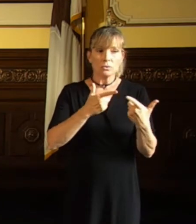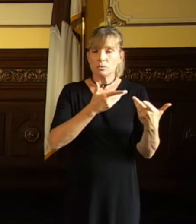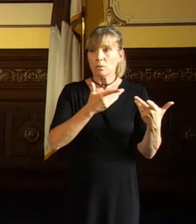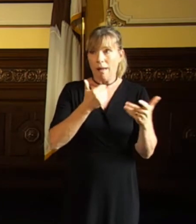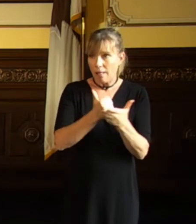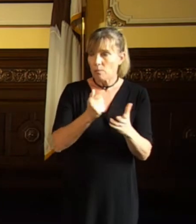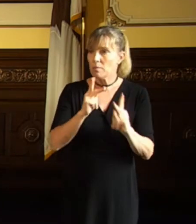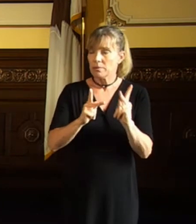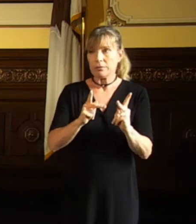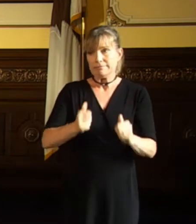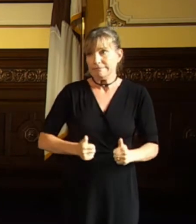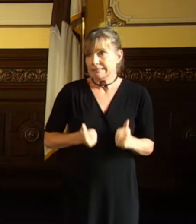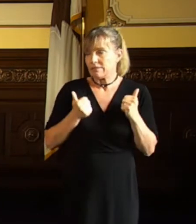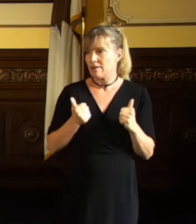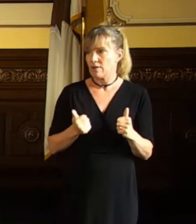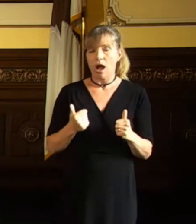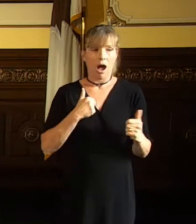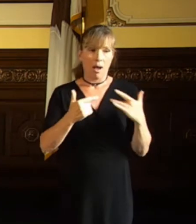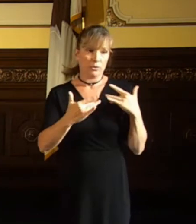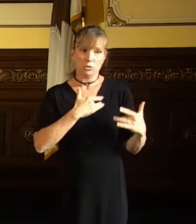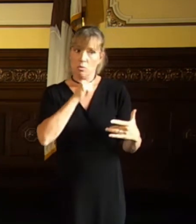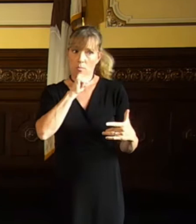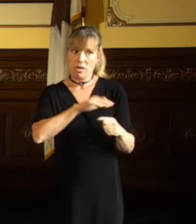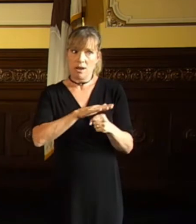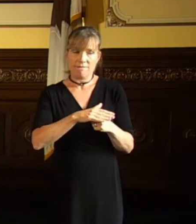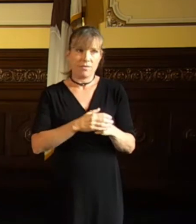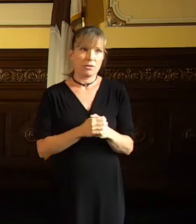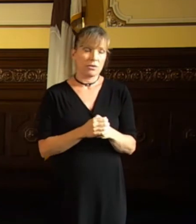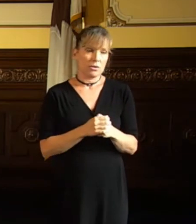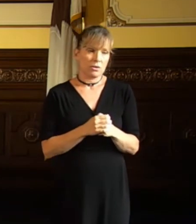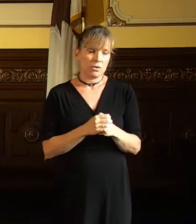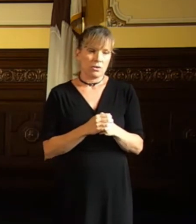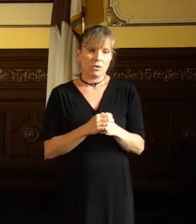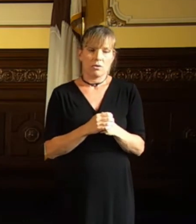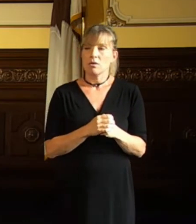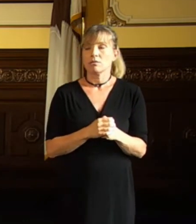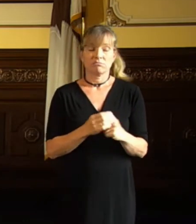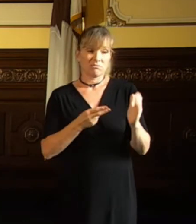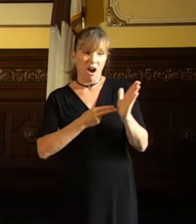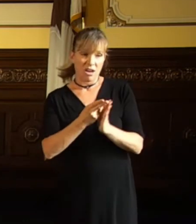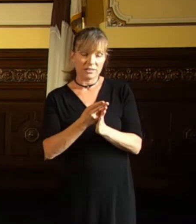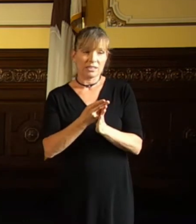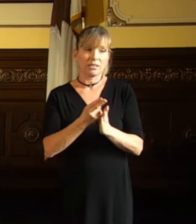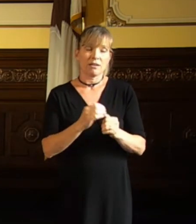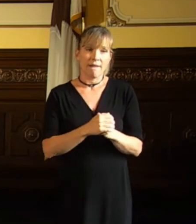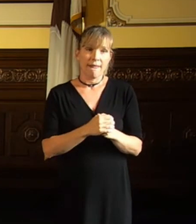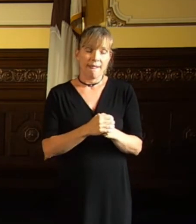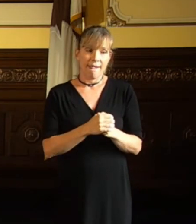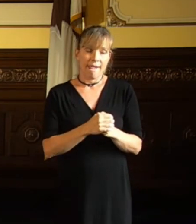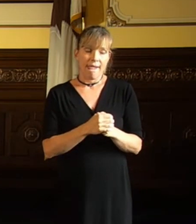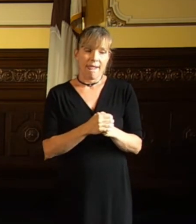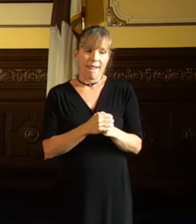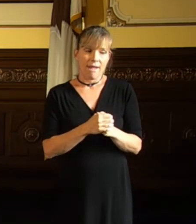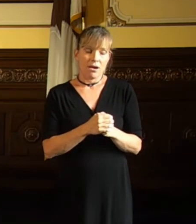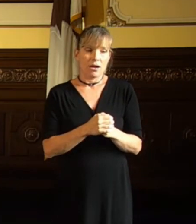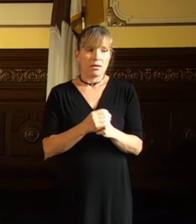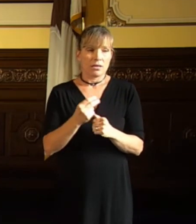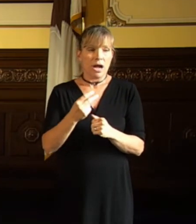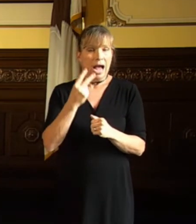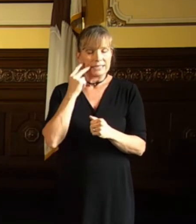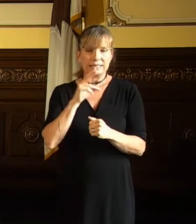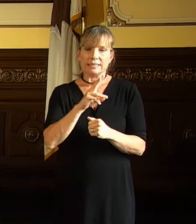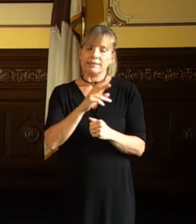through? I'm concerned that it's not enough. I'll be honest with you. I see the